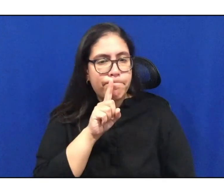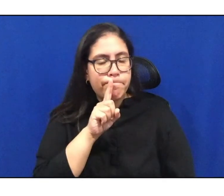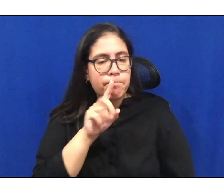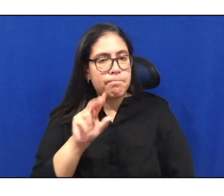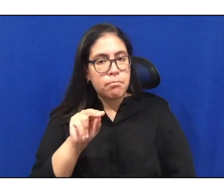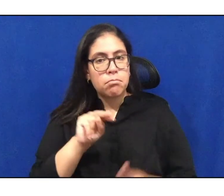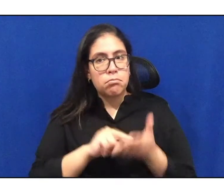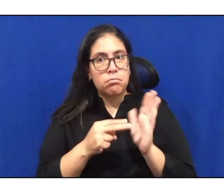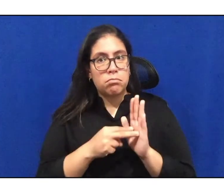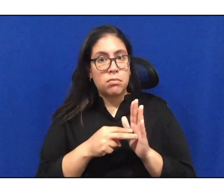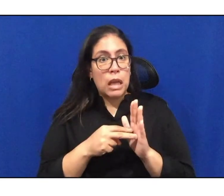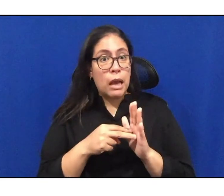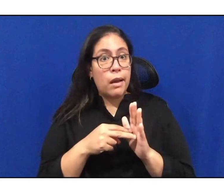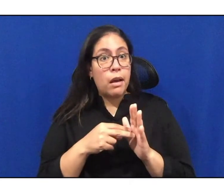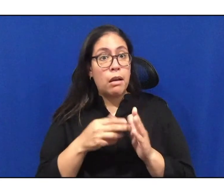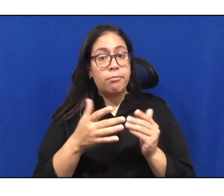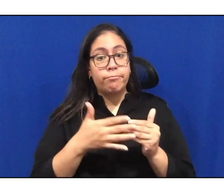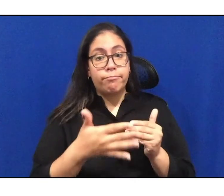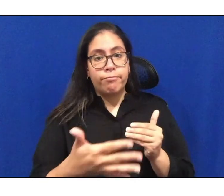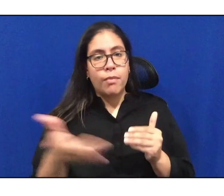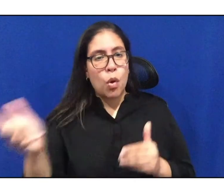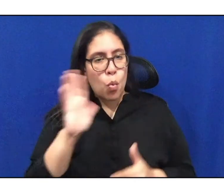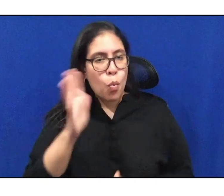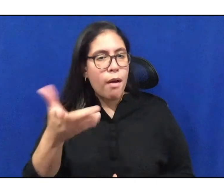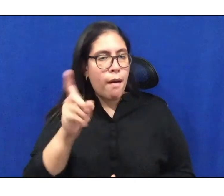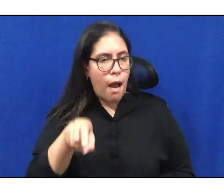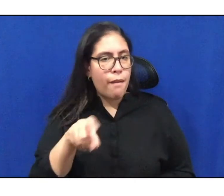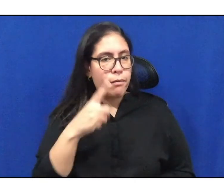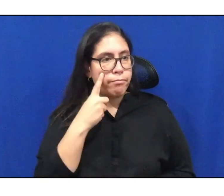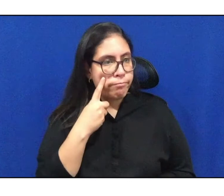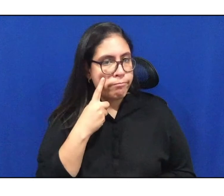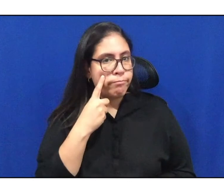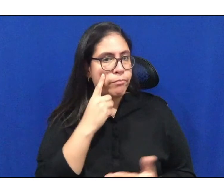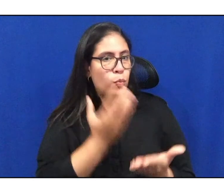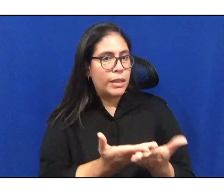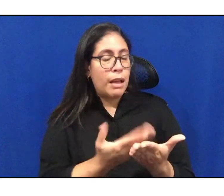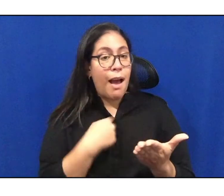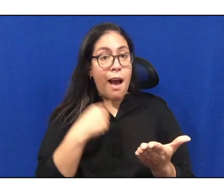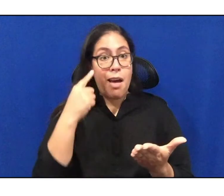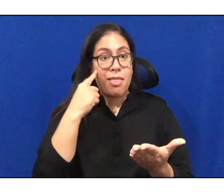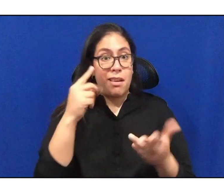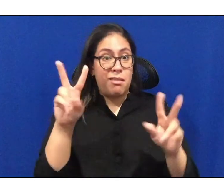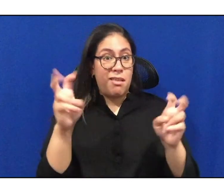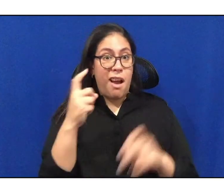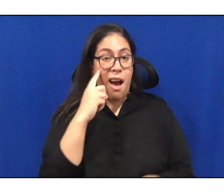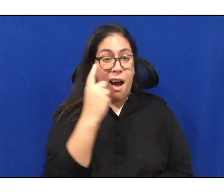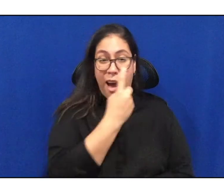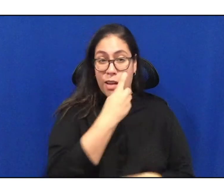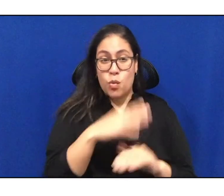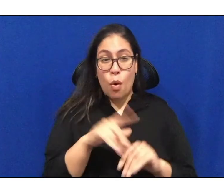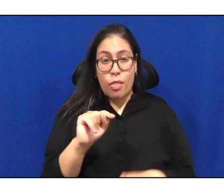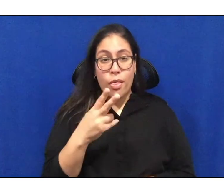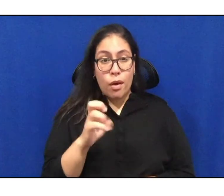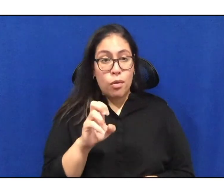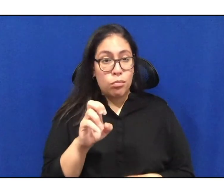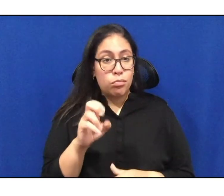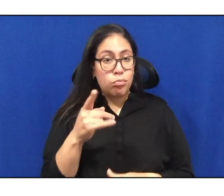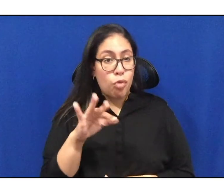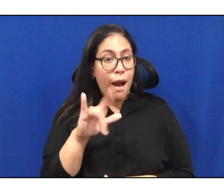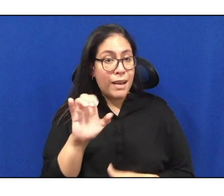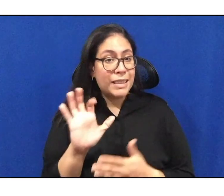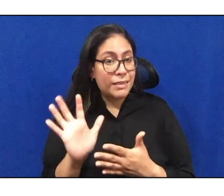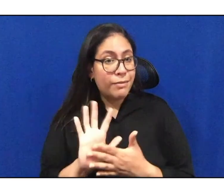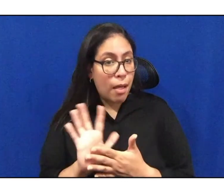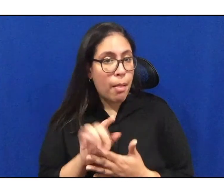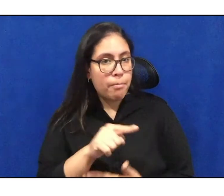to bear witness to it. And I figured out that the Eyes on the Prize is the way to do that. So I